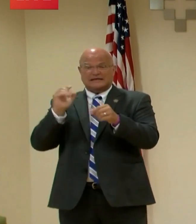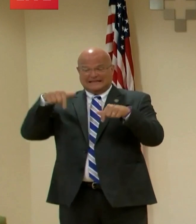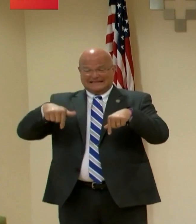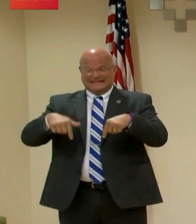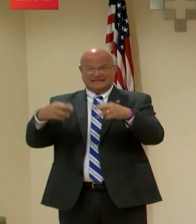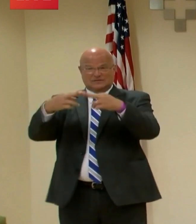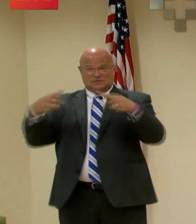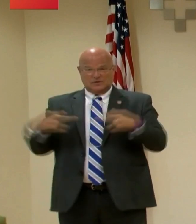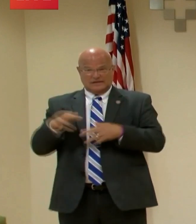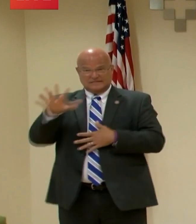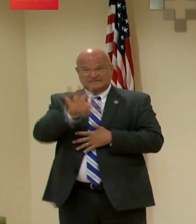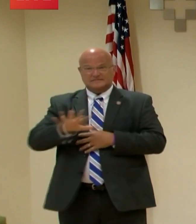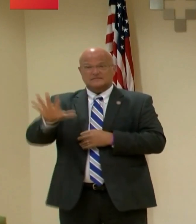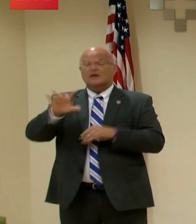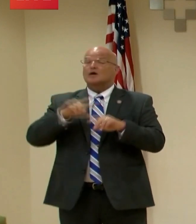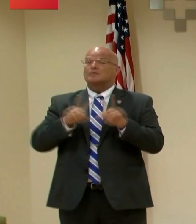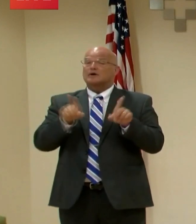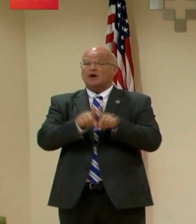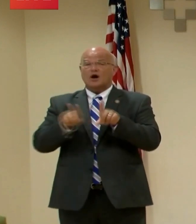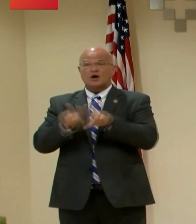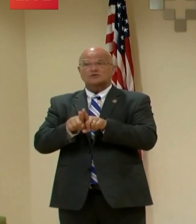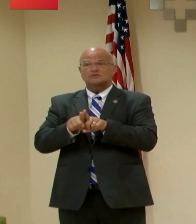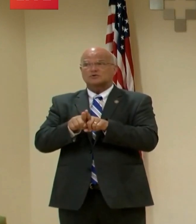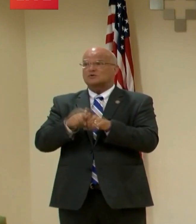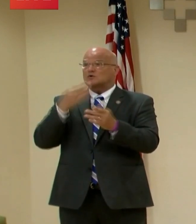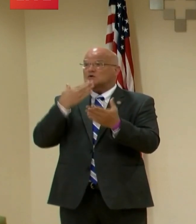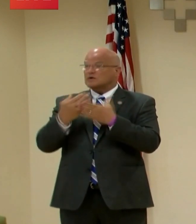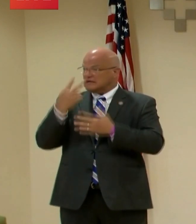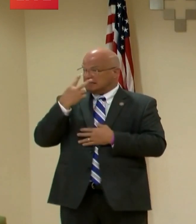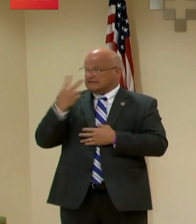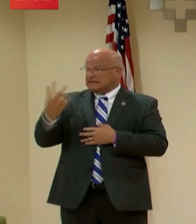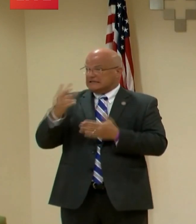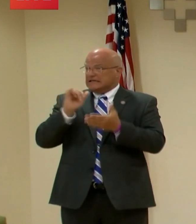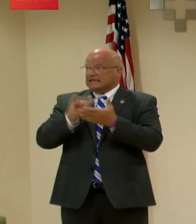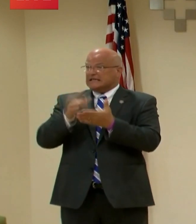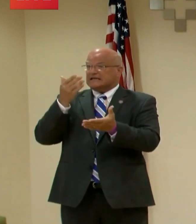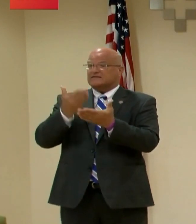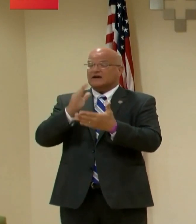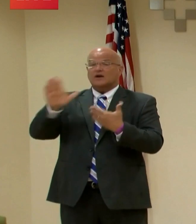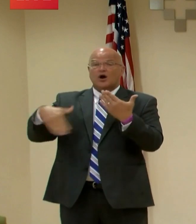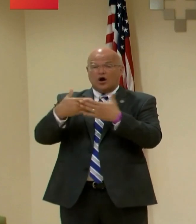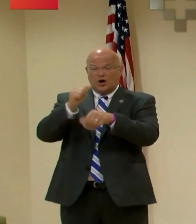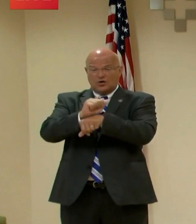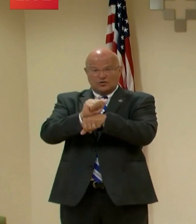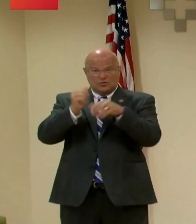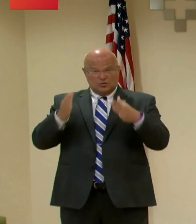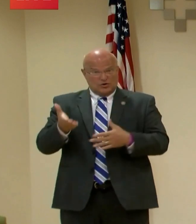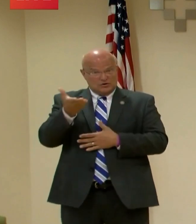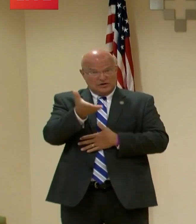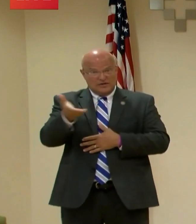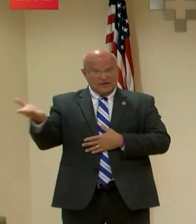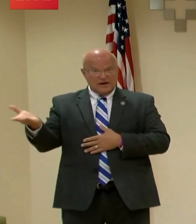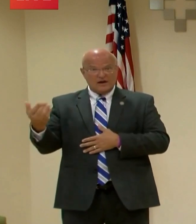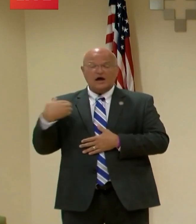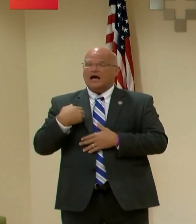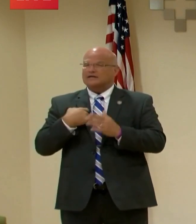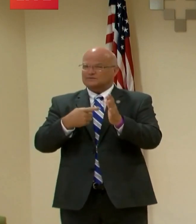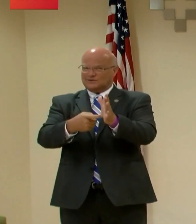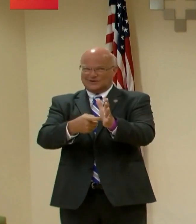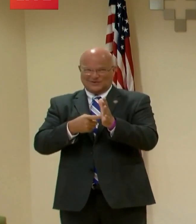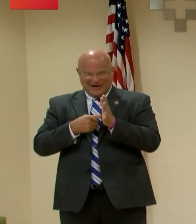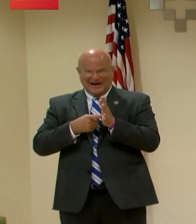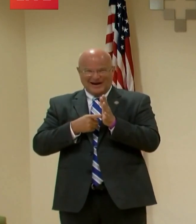region. But it is also instructive to see the fact that all of the workers there, as